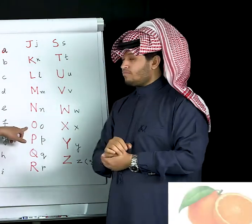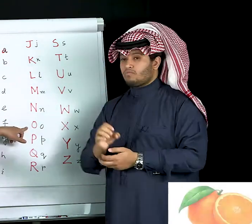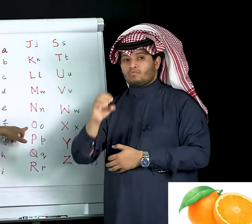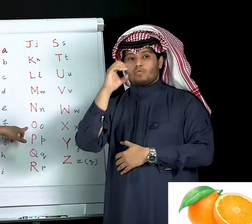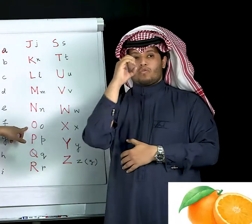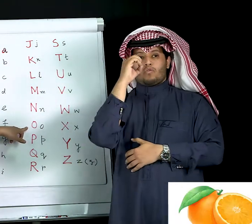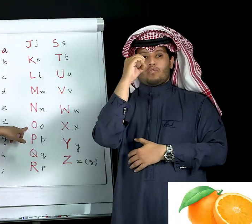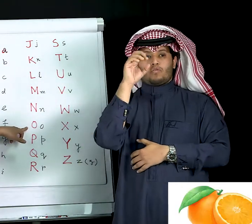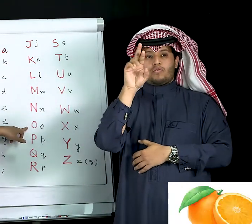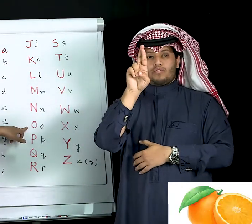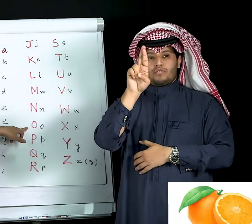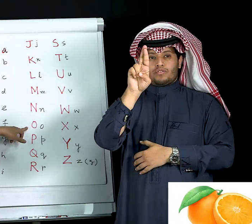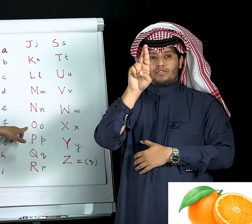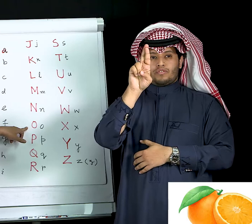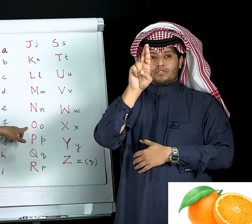orange.